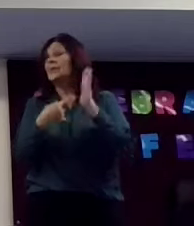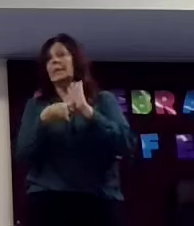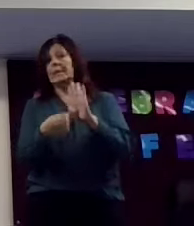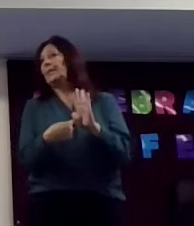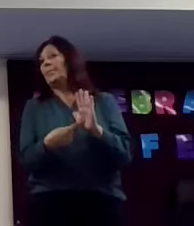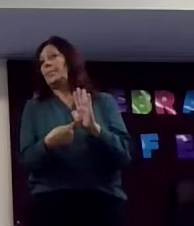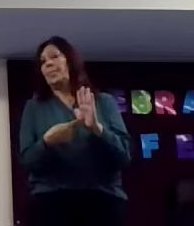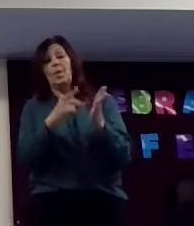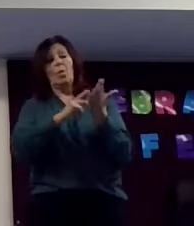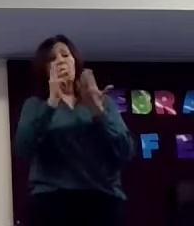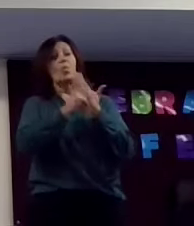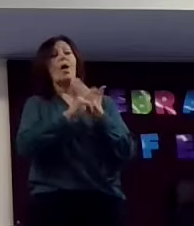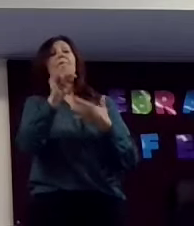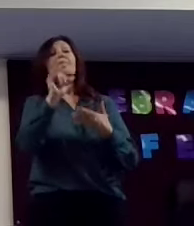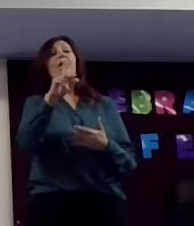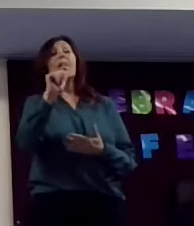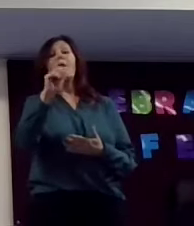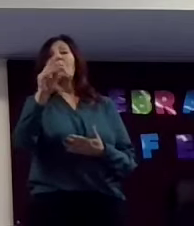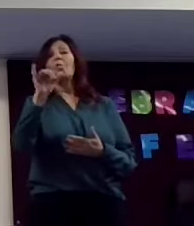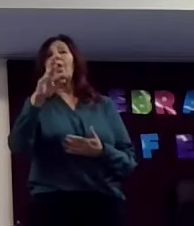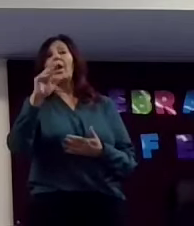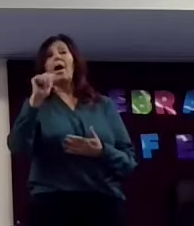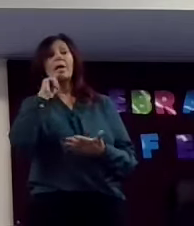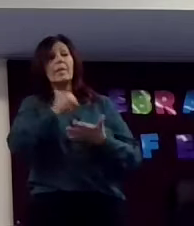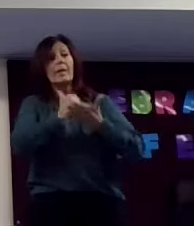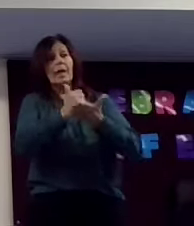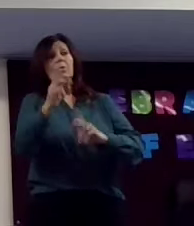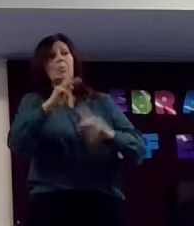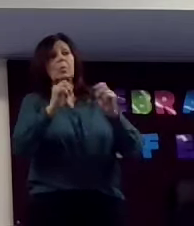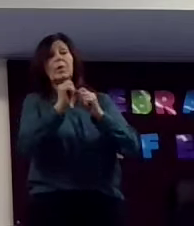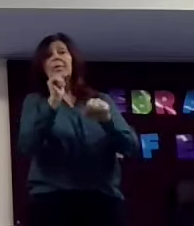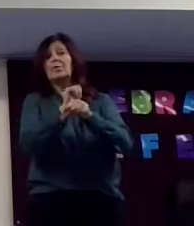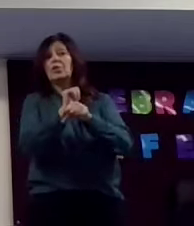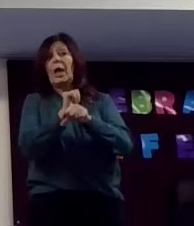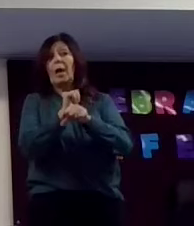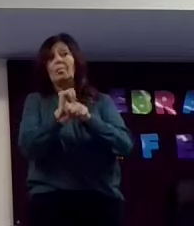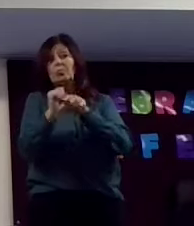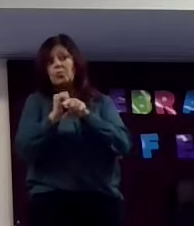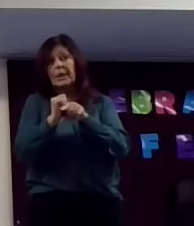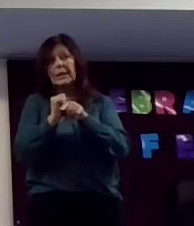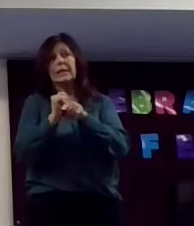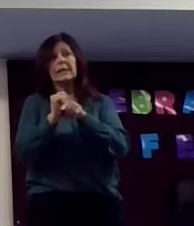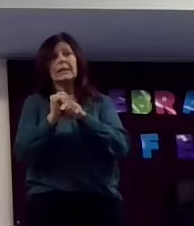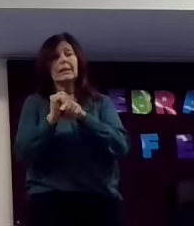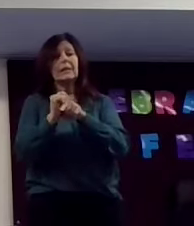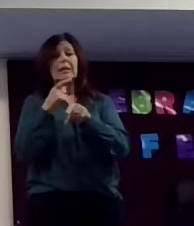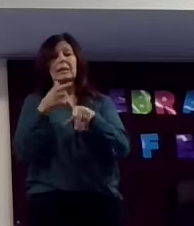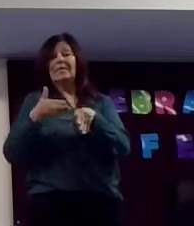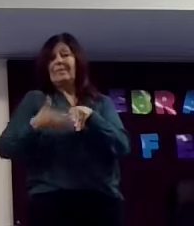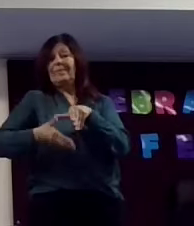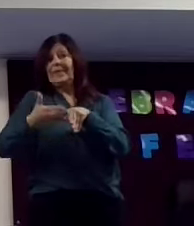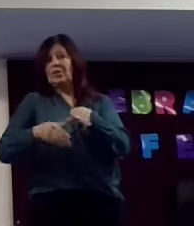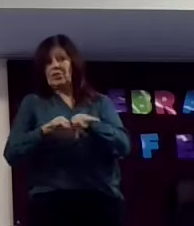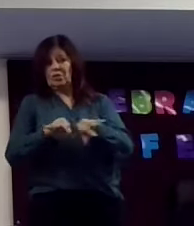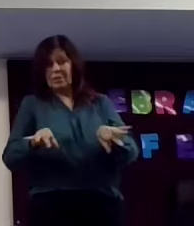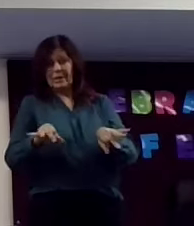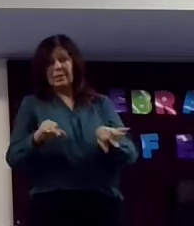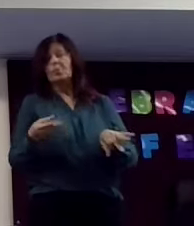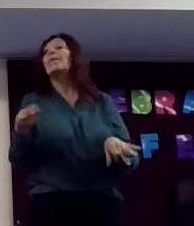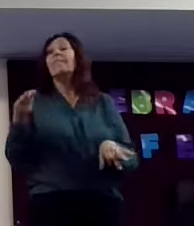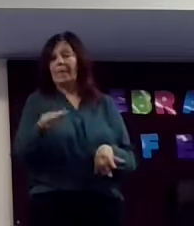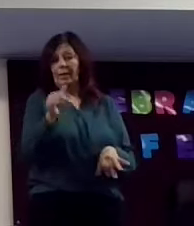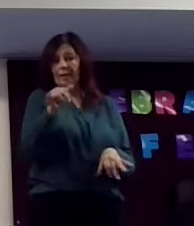examples are the program at Villa Maria that helps people with job training and to finish their degrees. We've funded a good